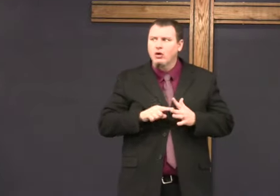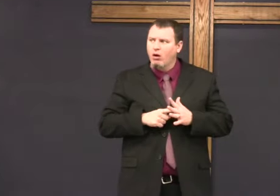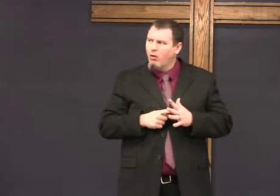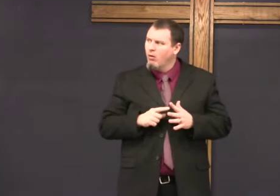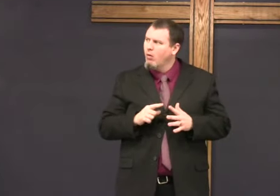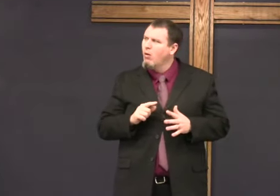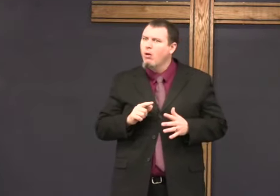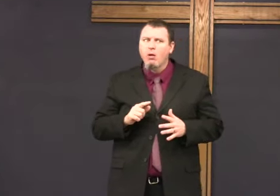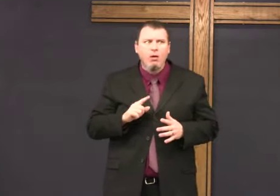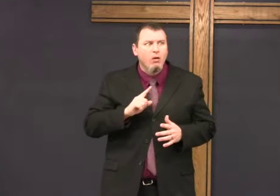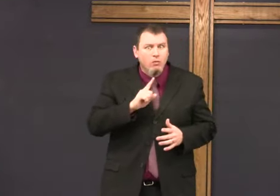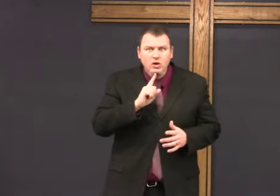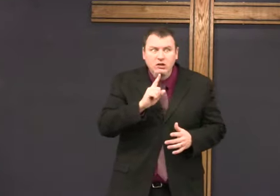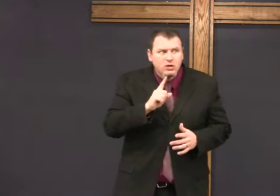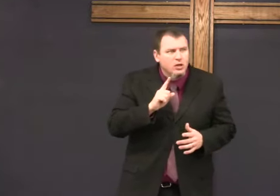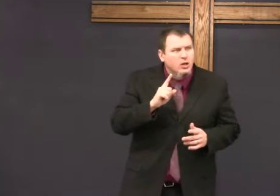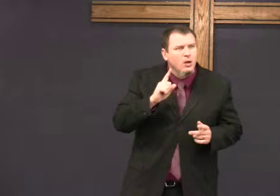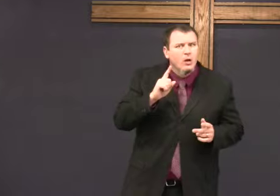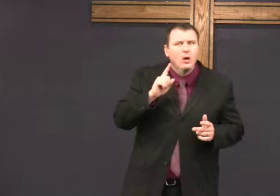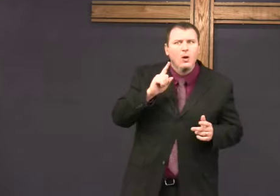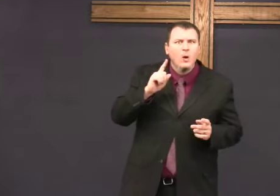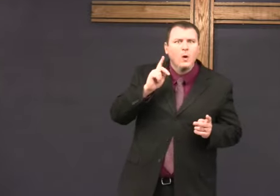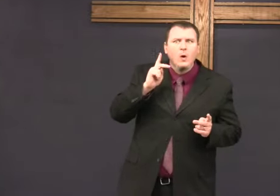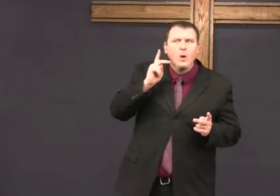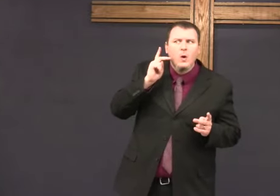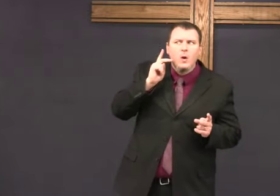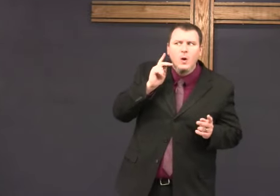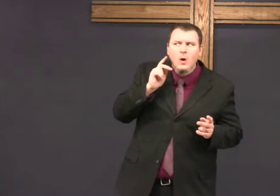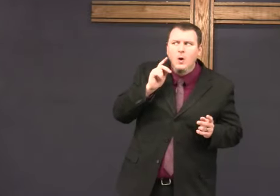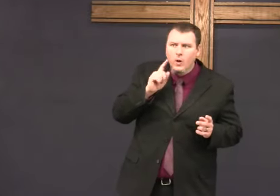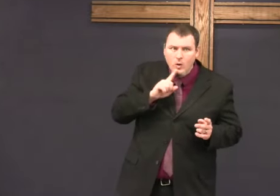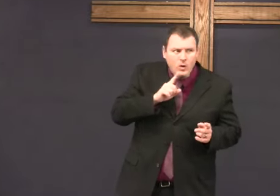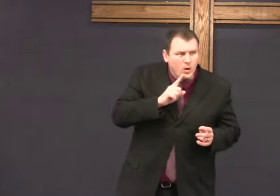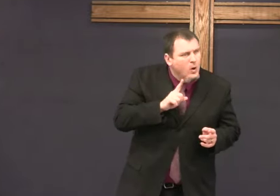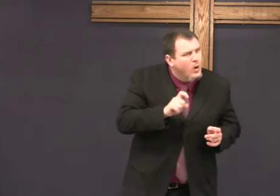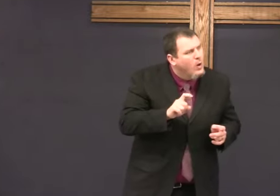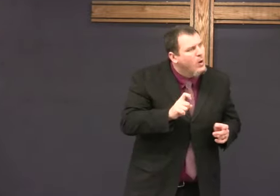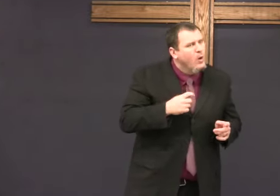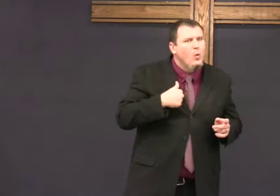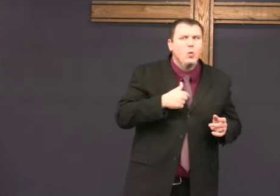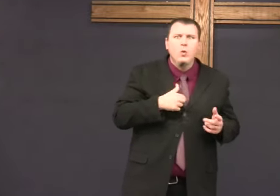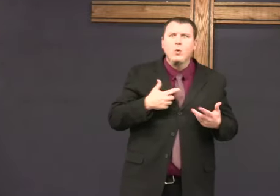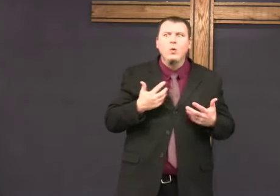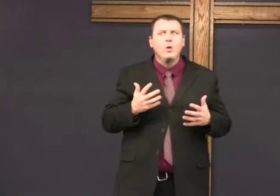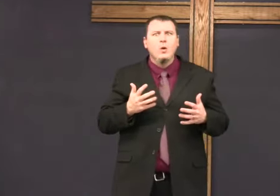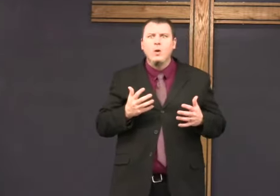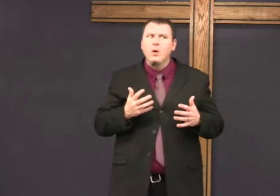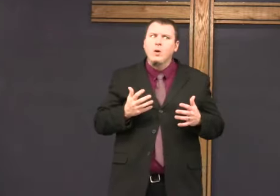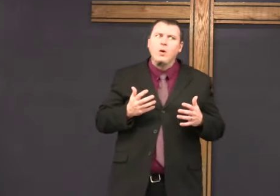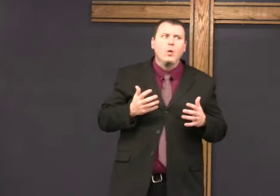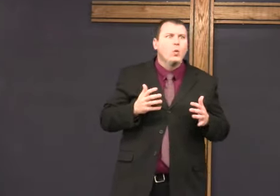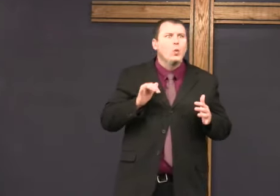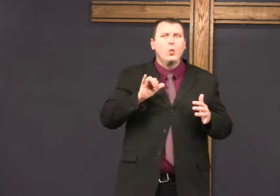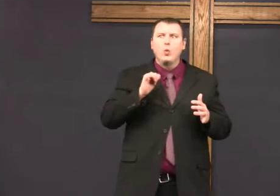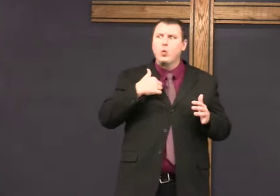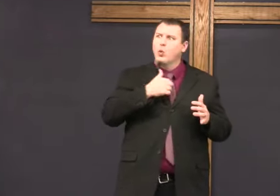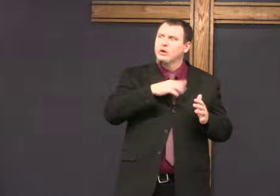Well, maybe the king's soldiers are hearing this, and they start, oh, is this true? And they start questioning,